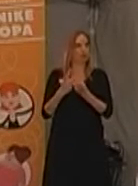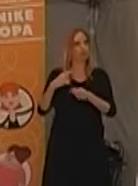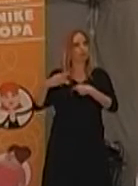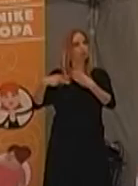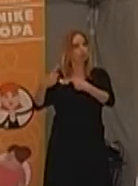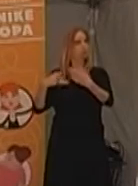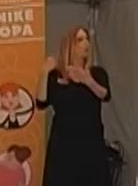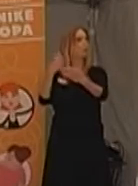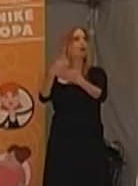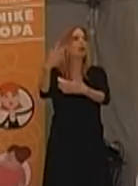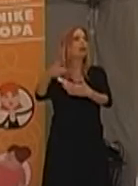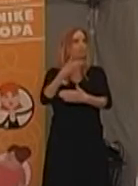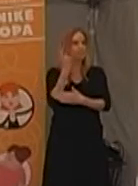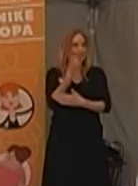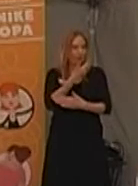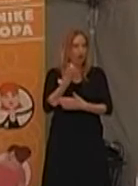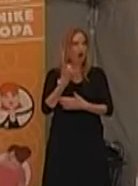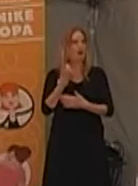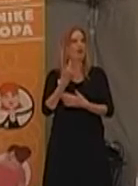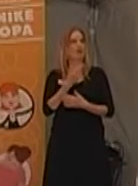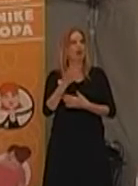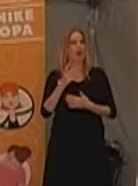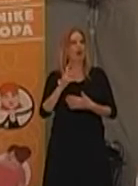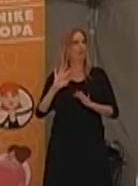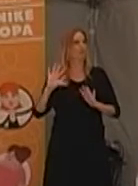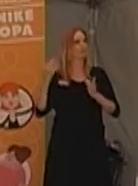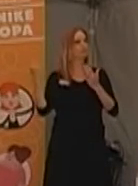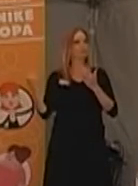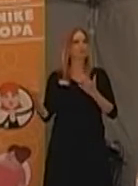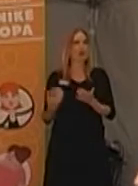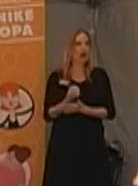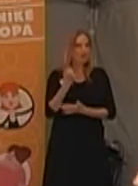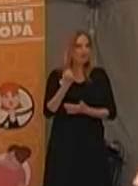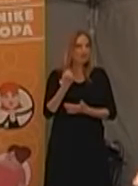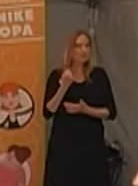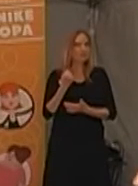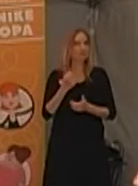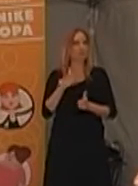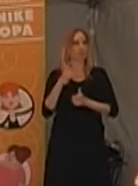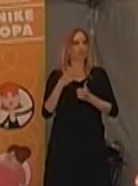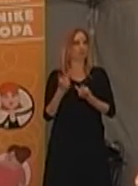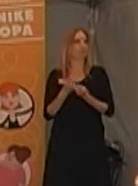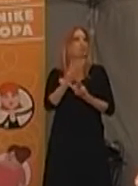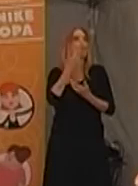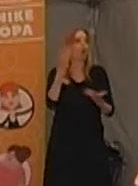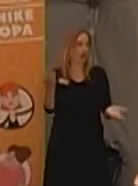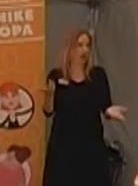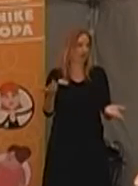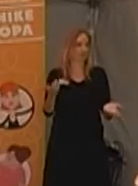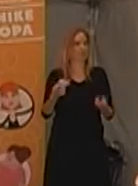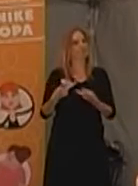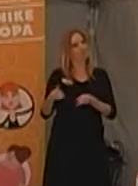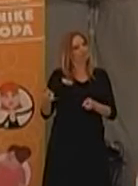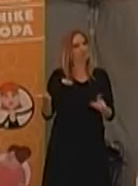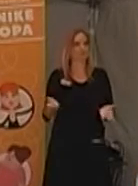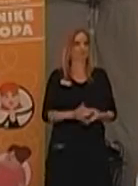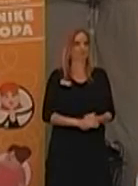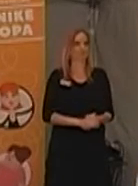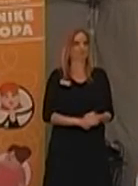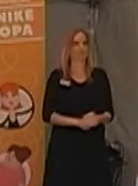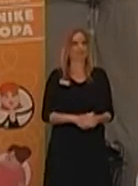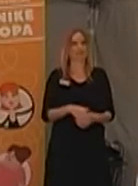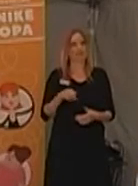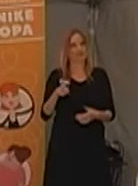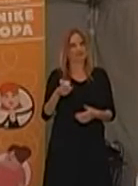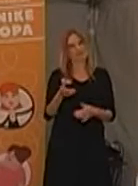ever. And you discover suddenly that the things aren't that way. Then you could